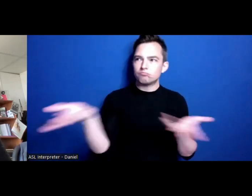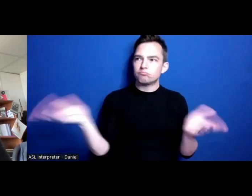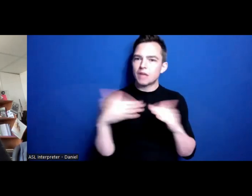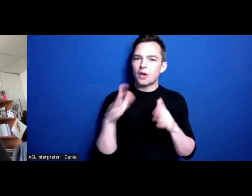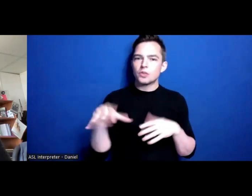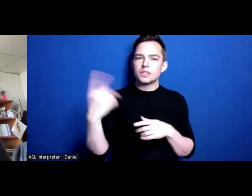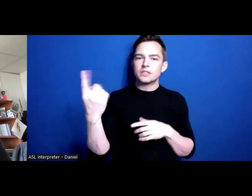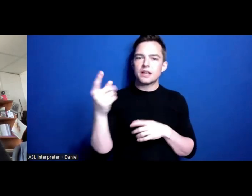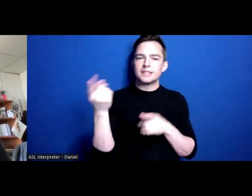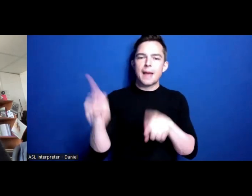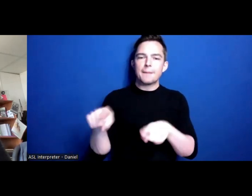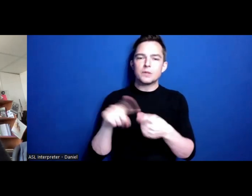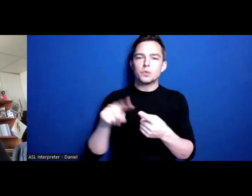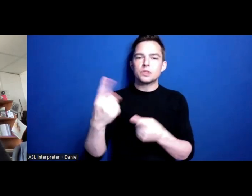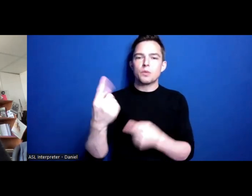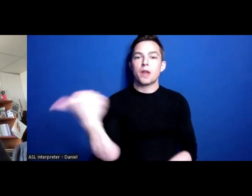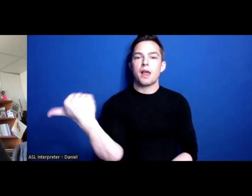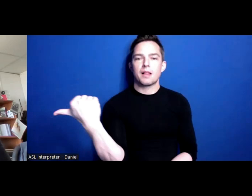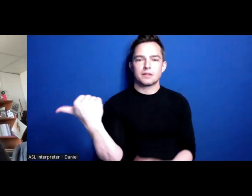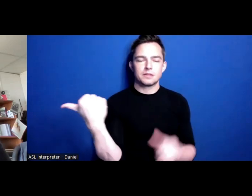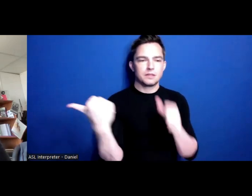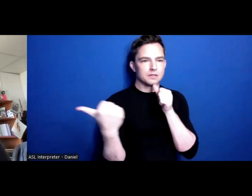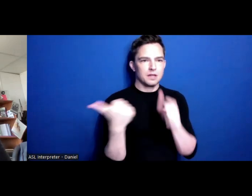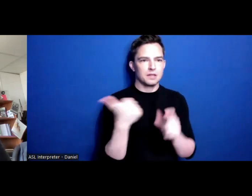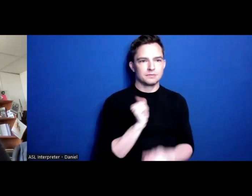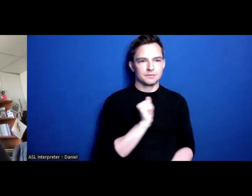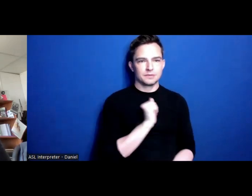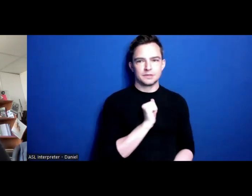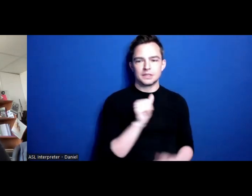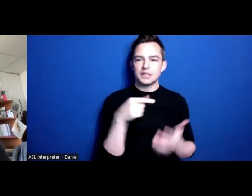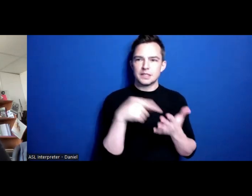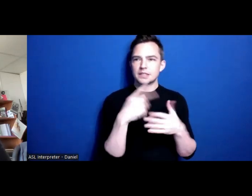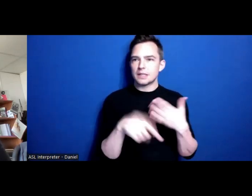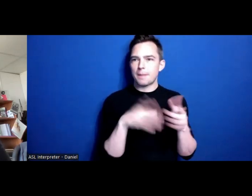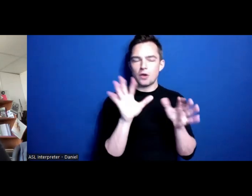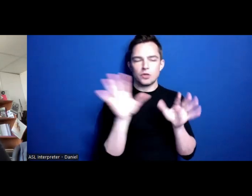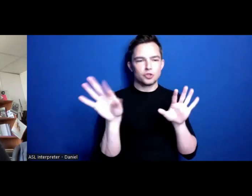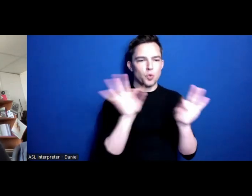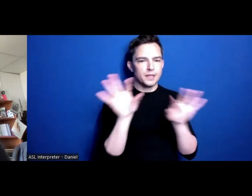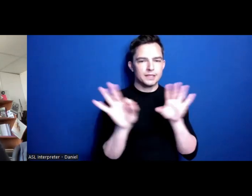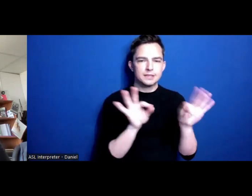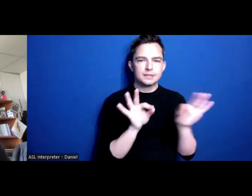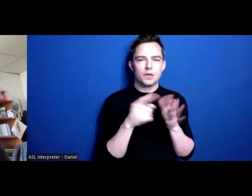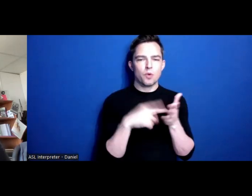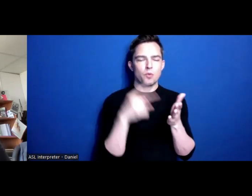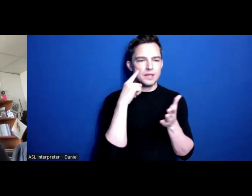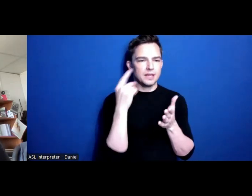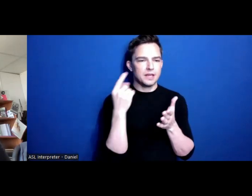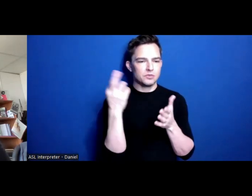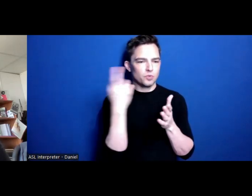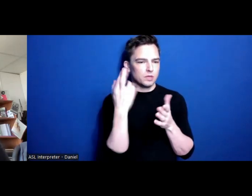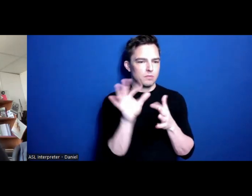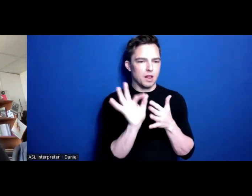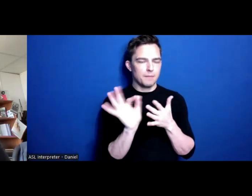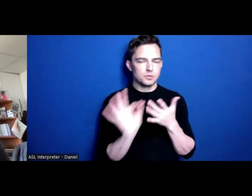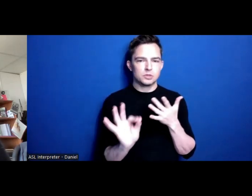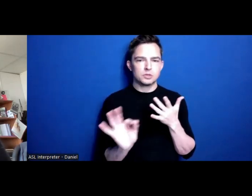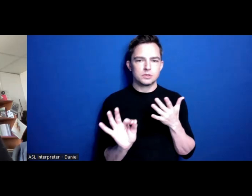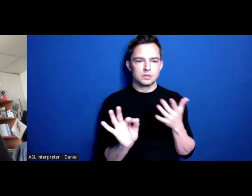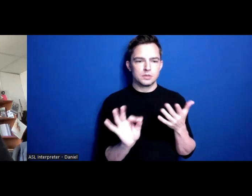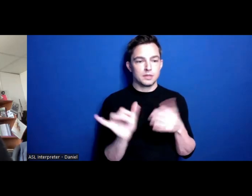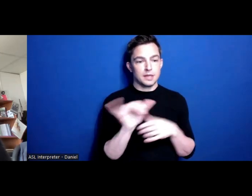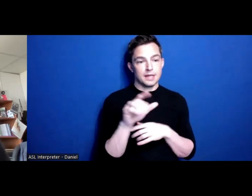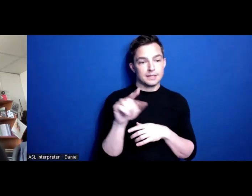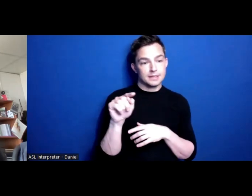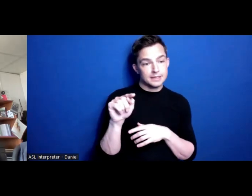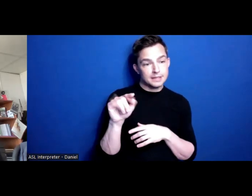to someone else. This is about choices and what we consider as viable options. As Taiwo points